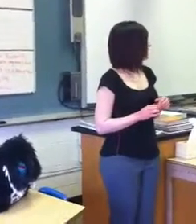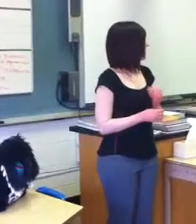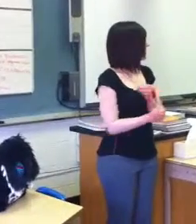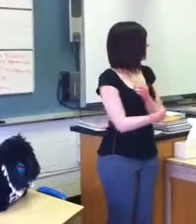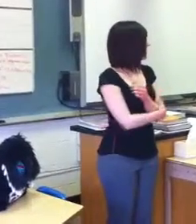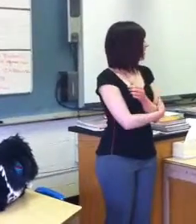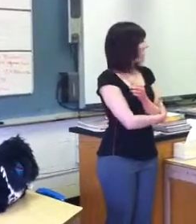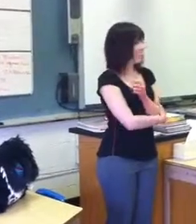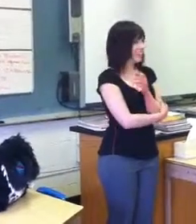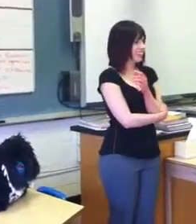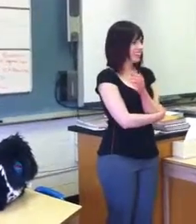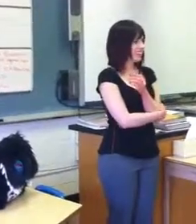So,